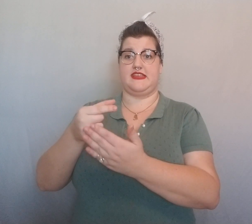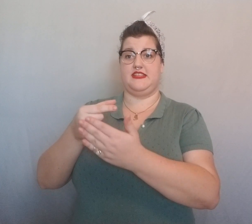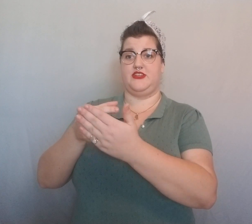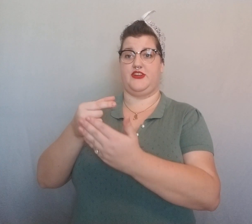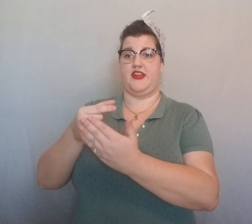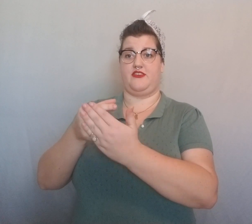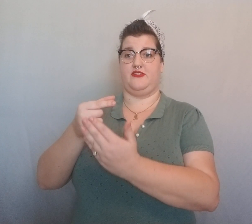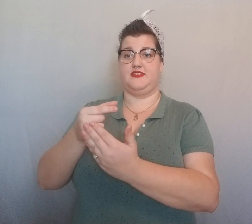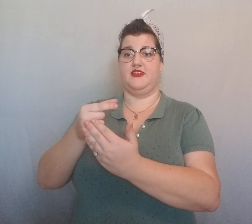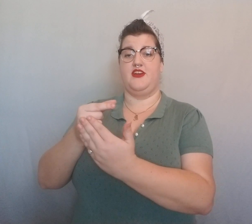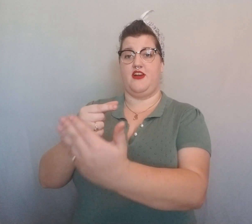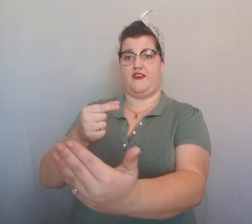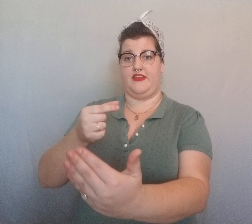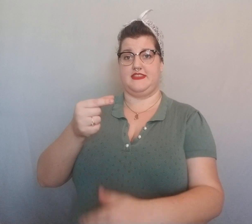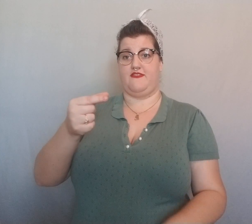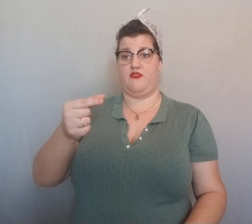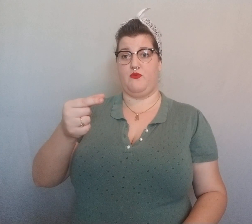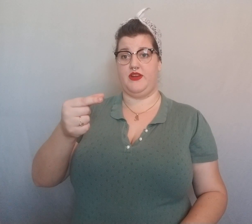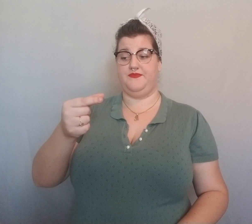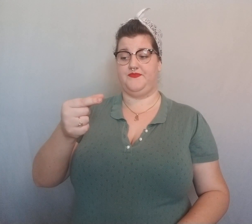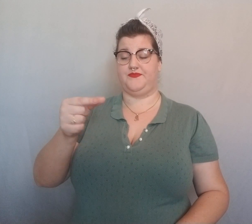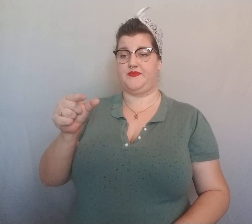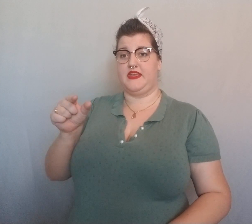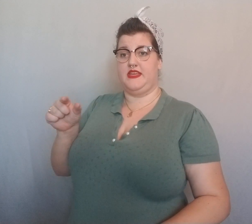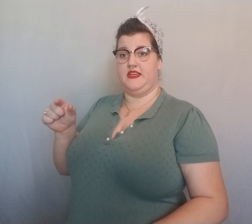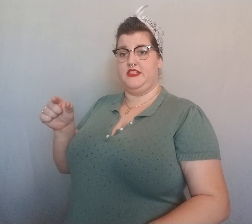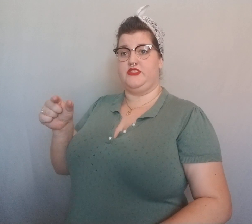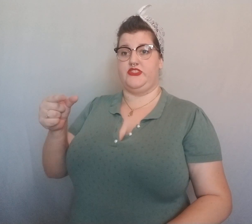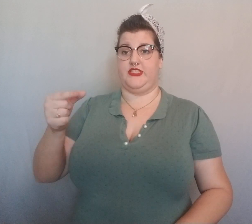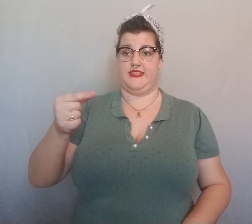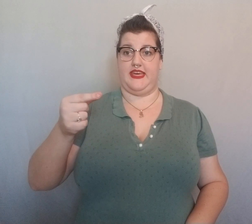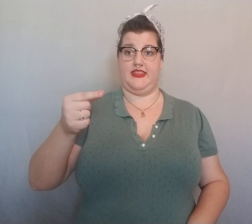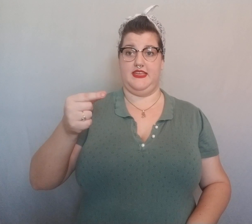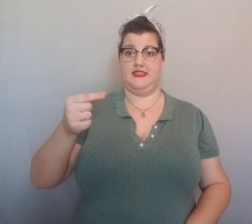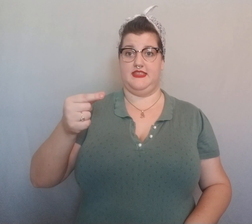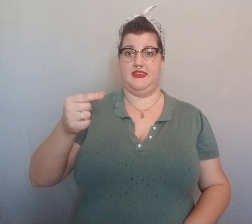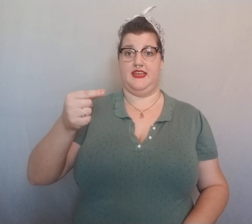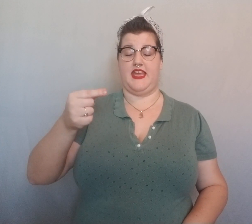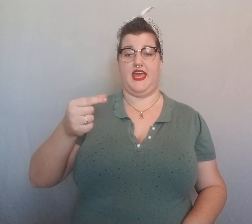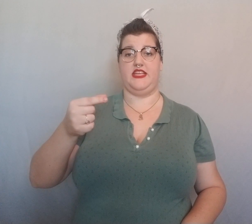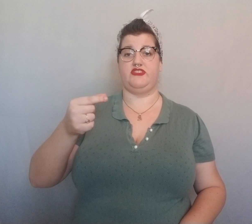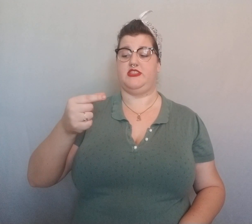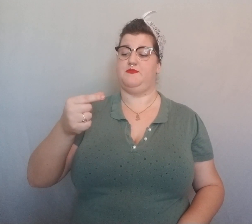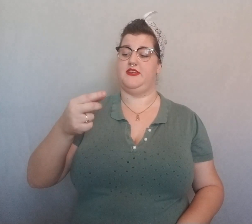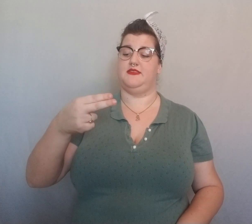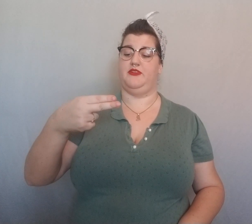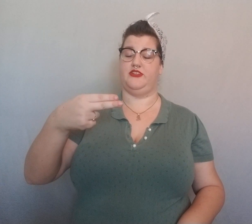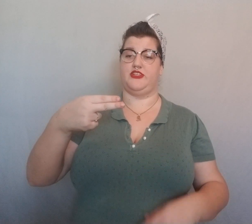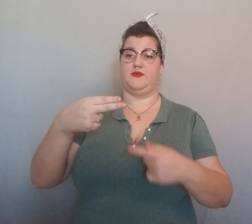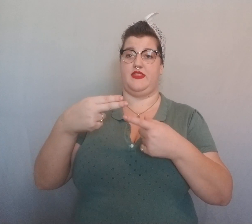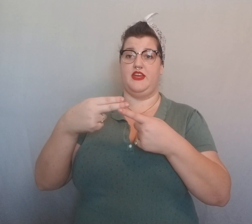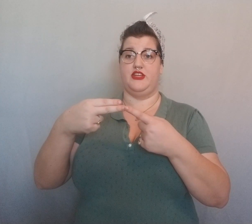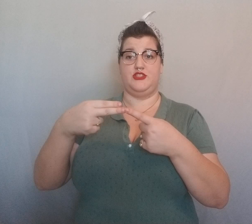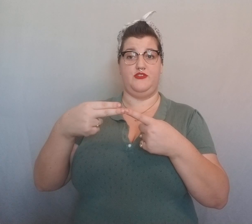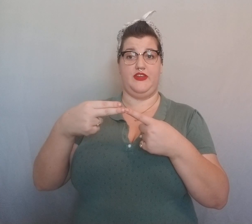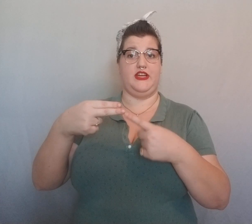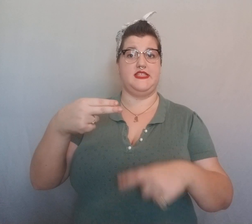so your knuckles are facing forward, just like this. H is pretty similar, just with two fingers